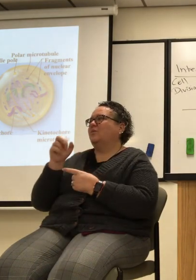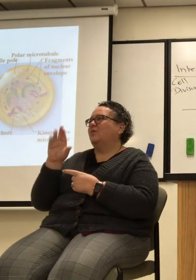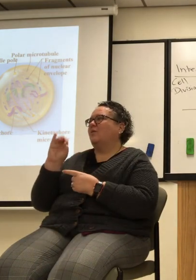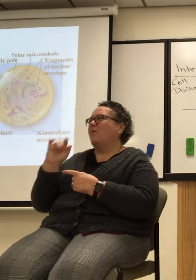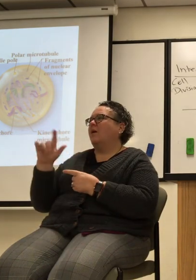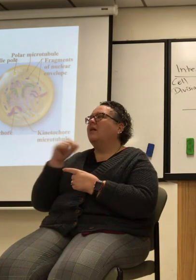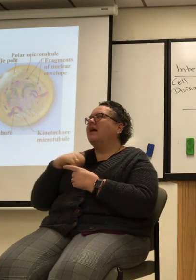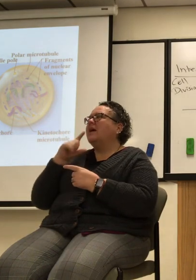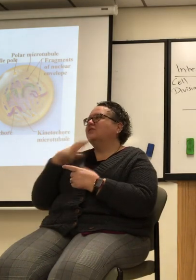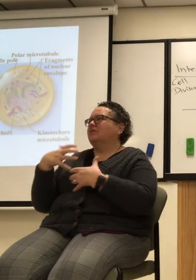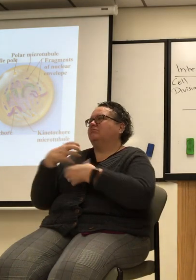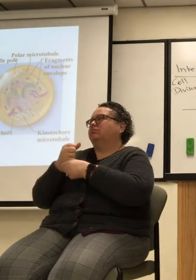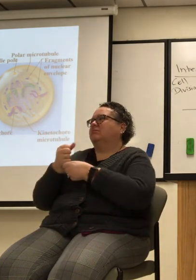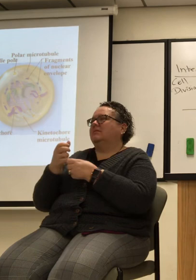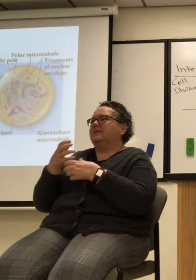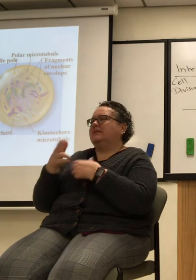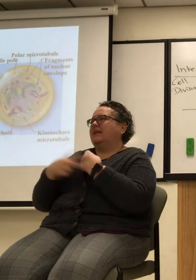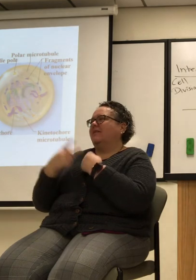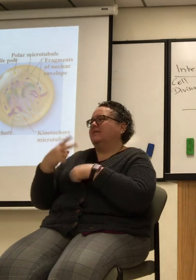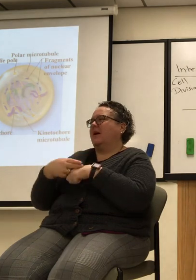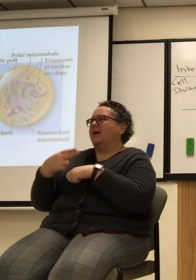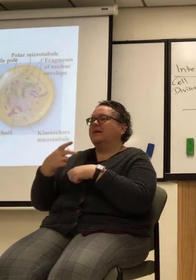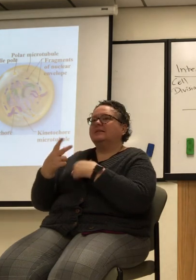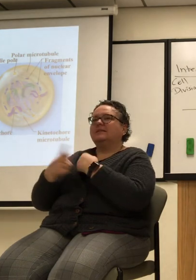Any other questions? I'm going to move on.